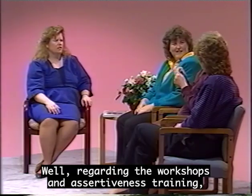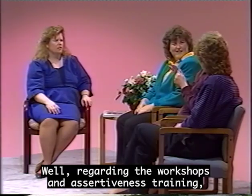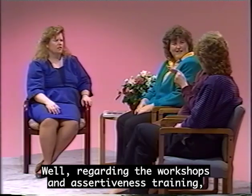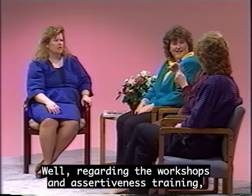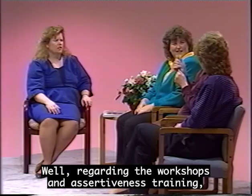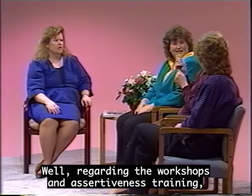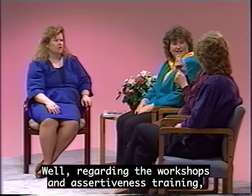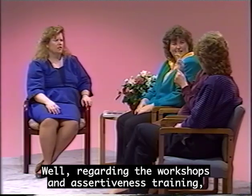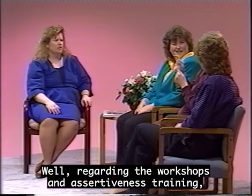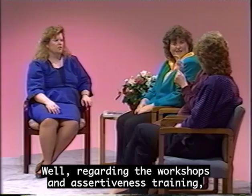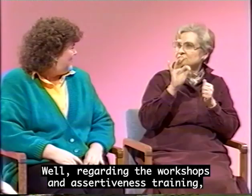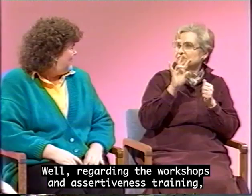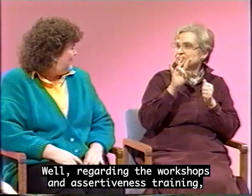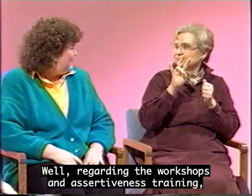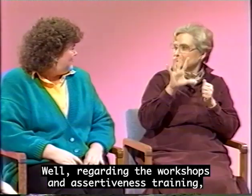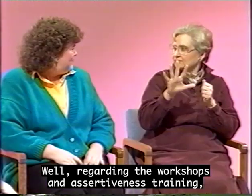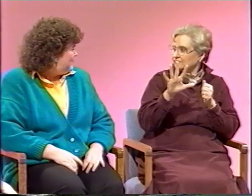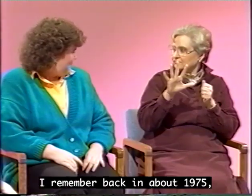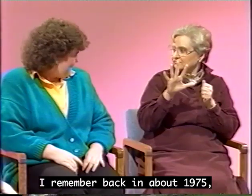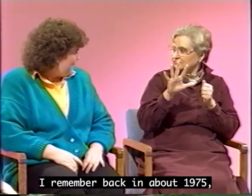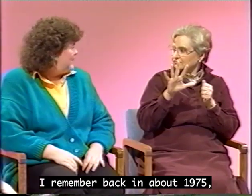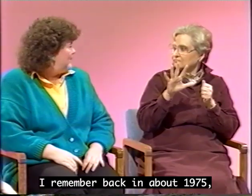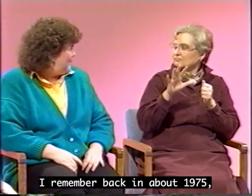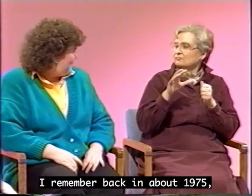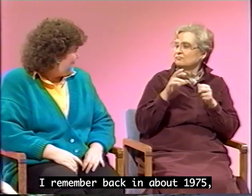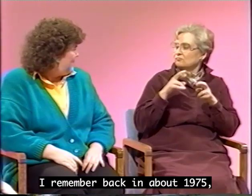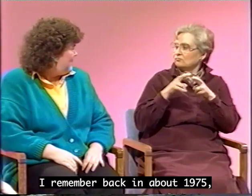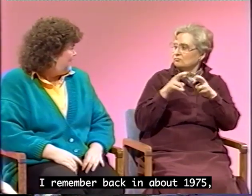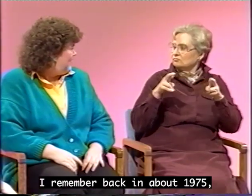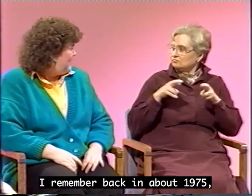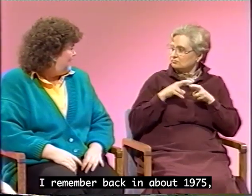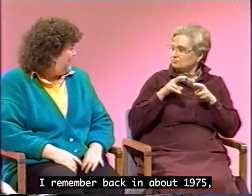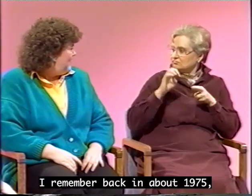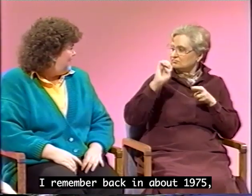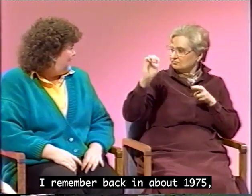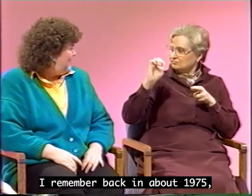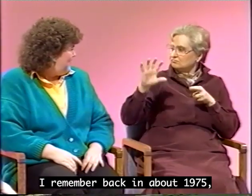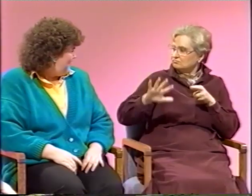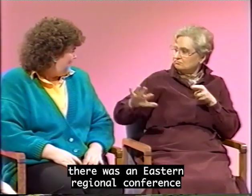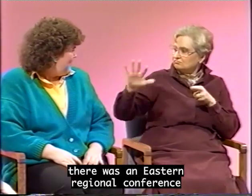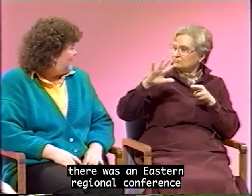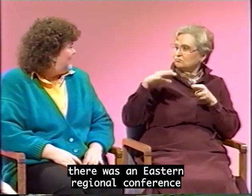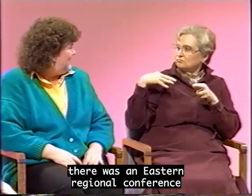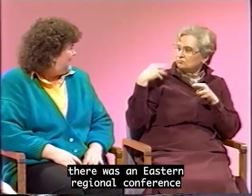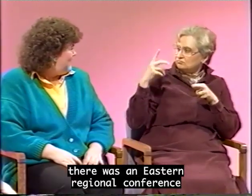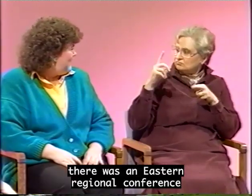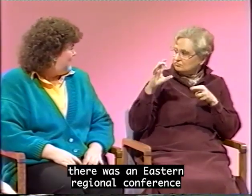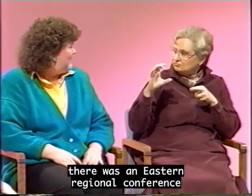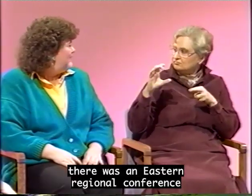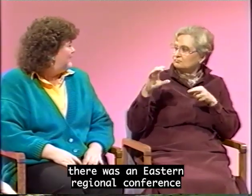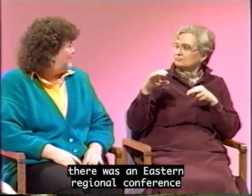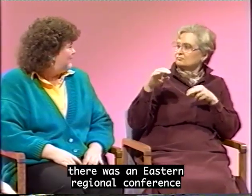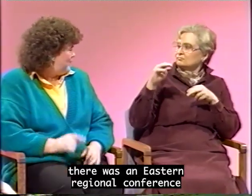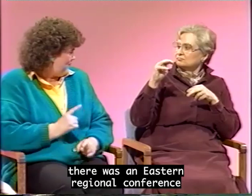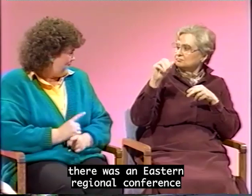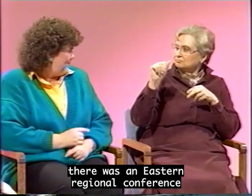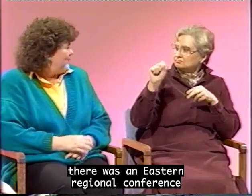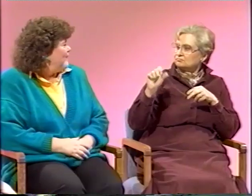the workshops and assertiveness training, I remember back in about 1975, there was an Eastern Regional Conference